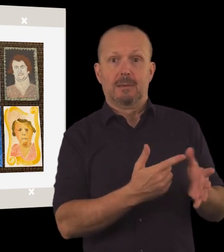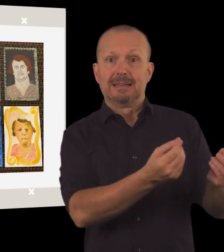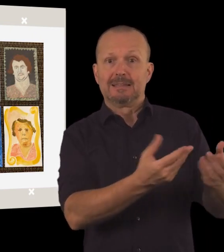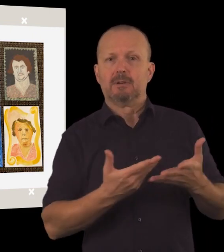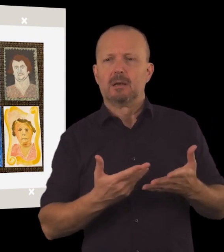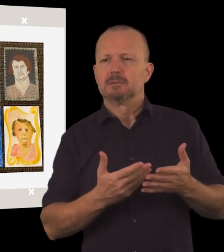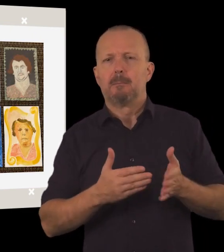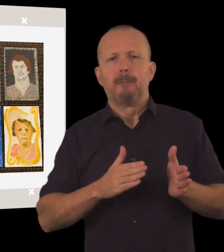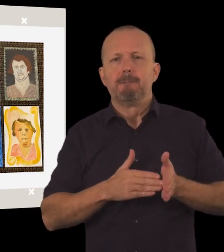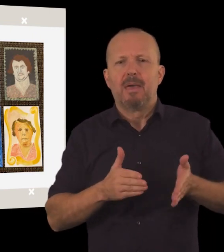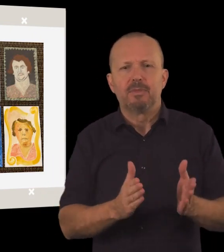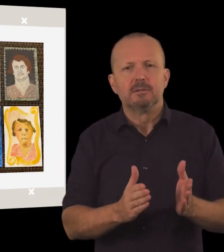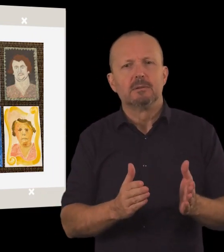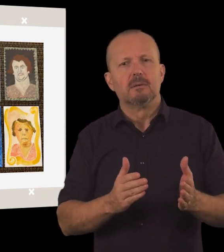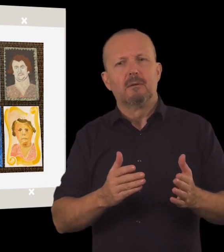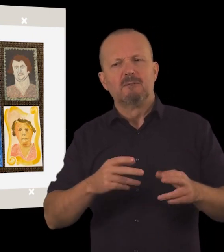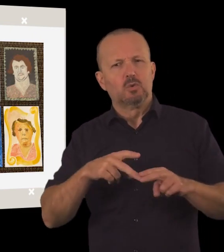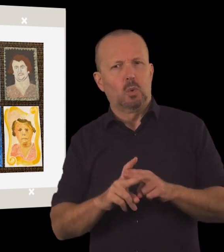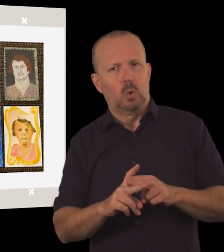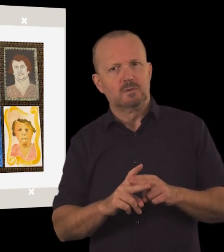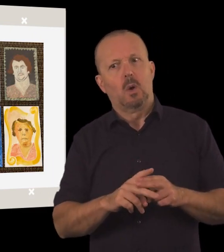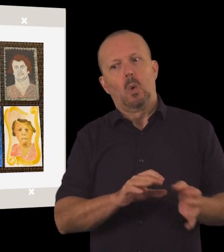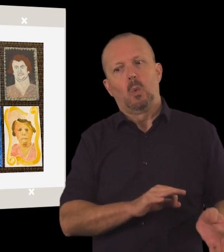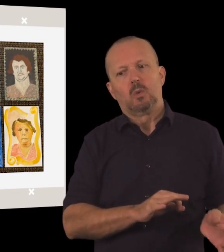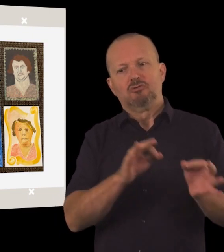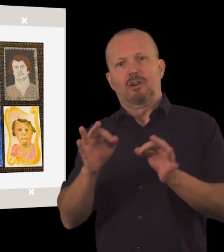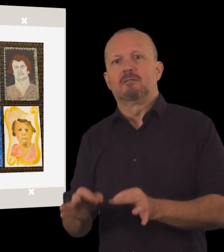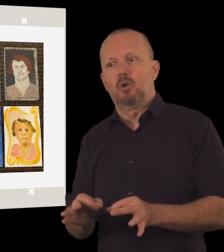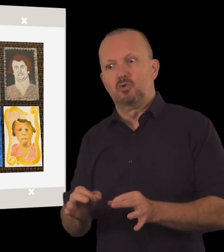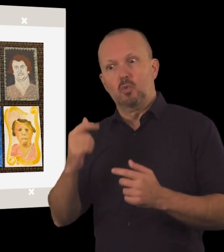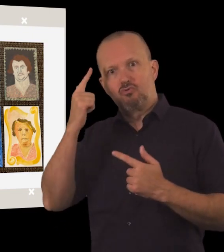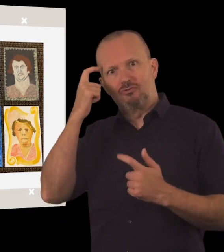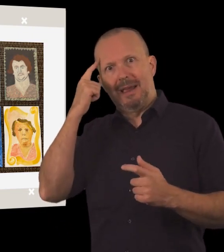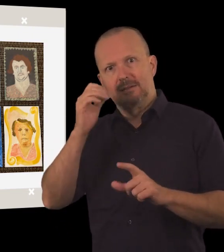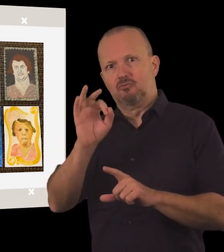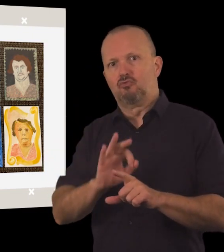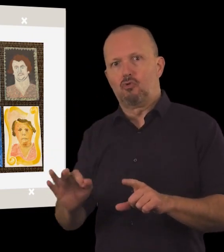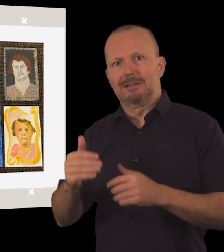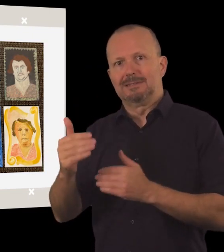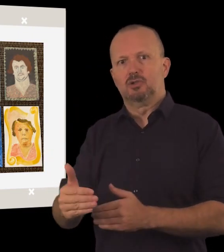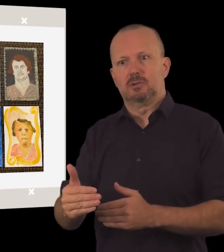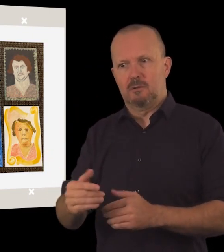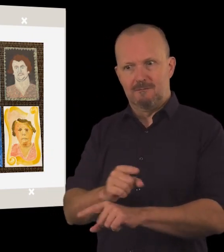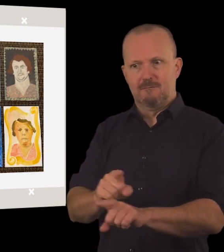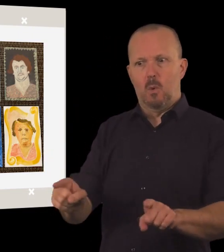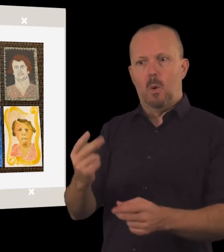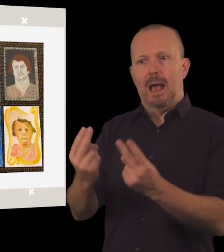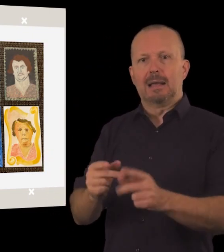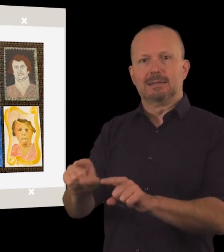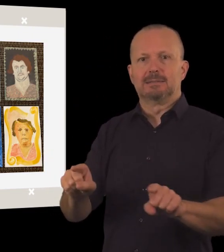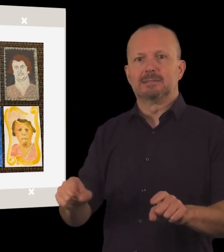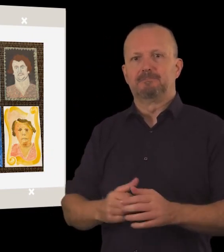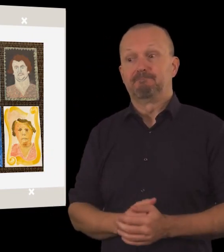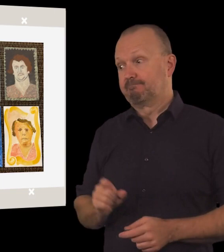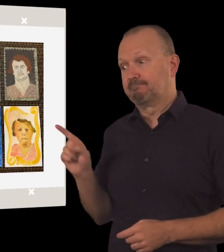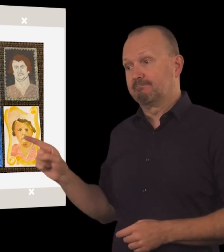just think her name is Eileen. A colleague found this image of this lady. We don't know, but she was just such a